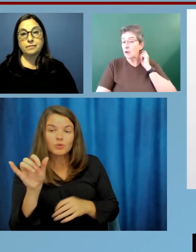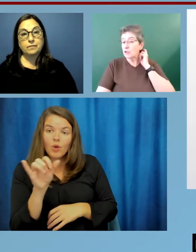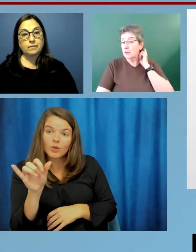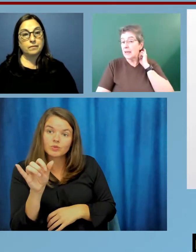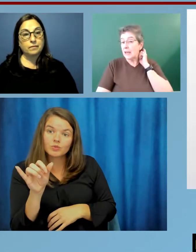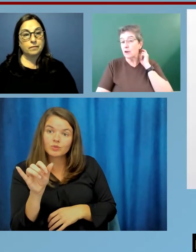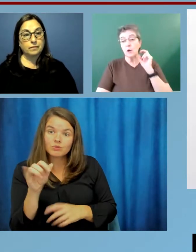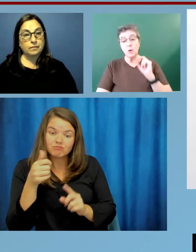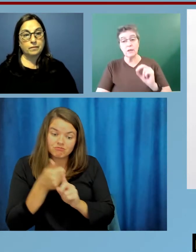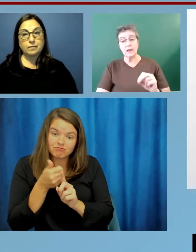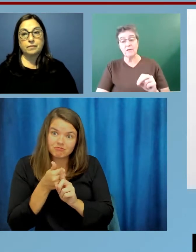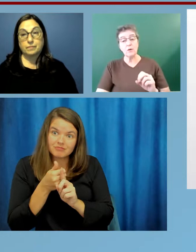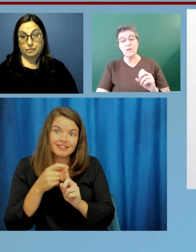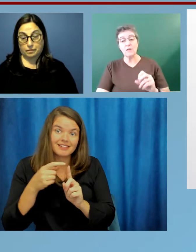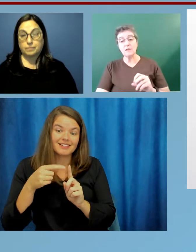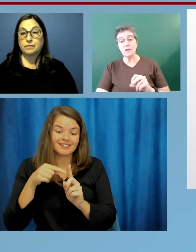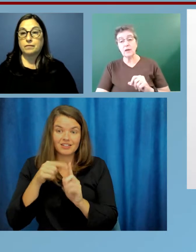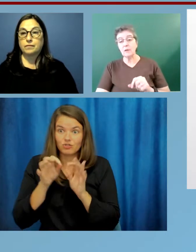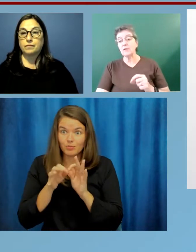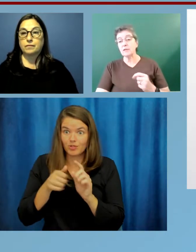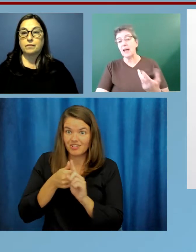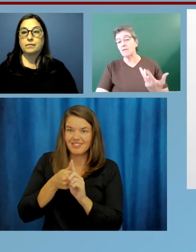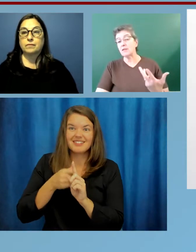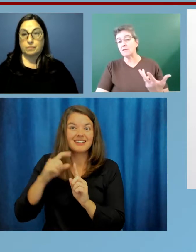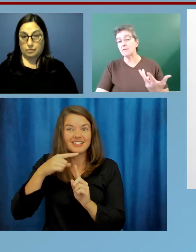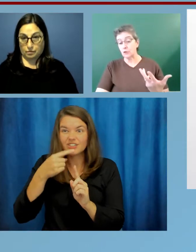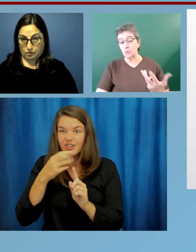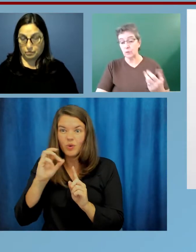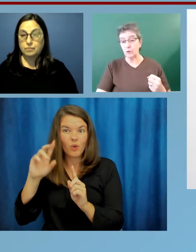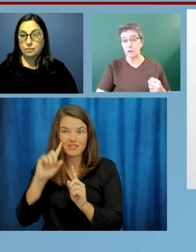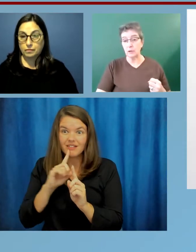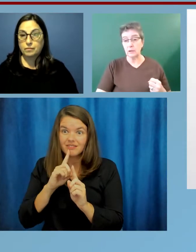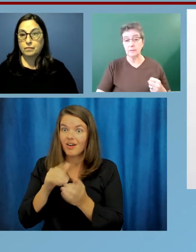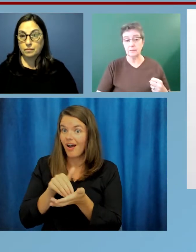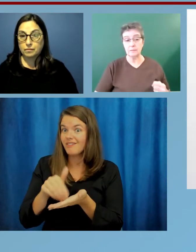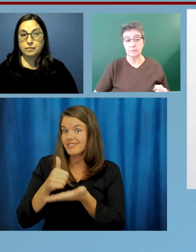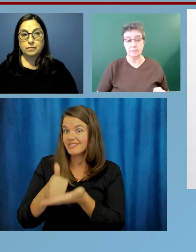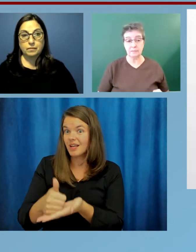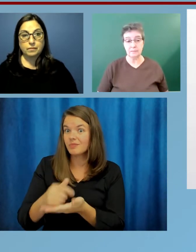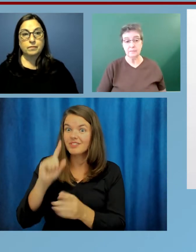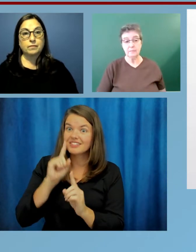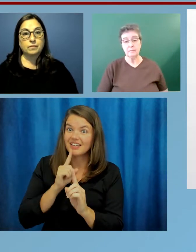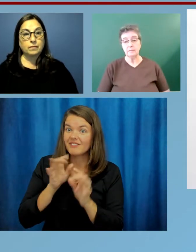Interpreters can also be hearing or deaf, and often it's very helpful to have a deaf interpreter.